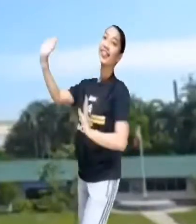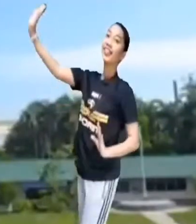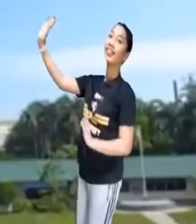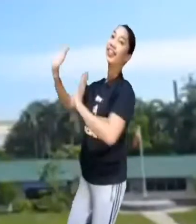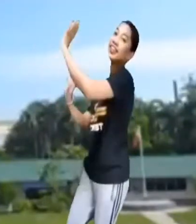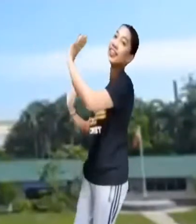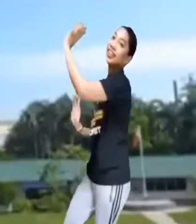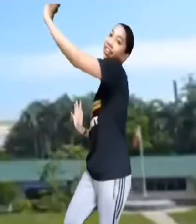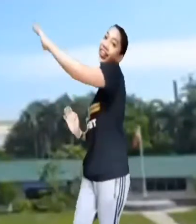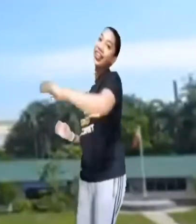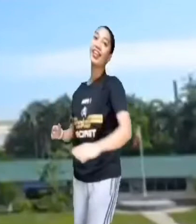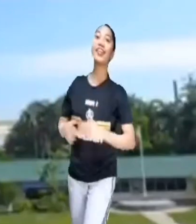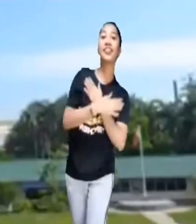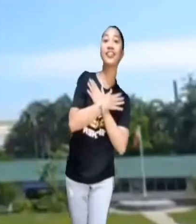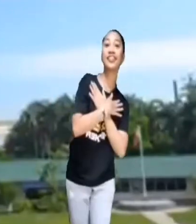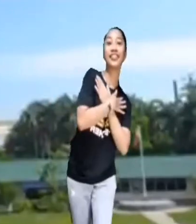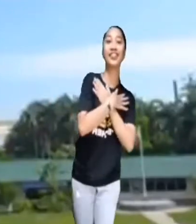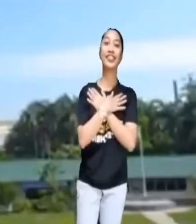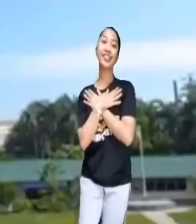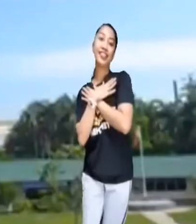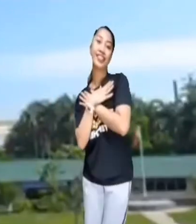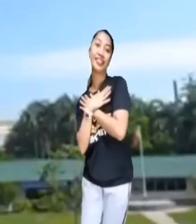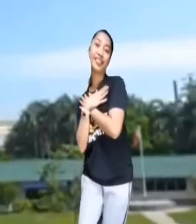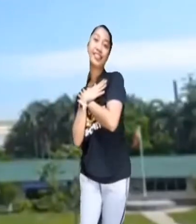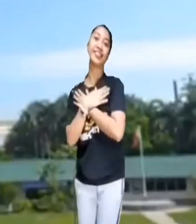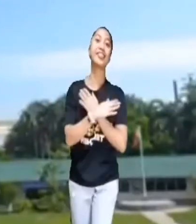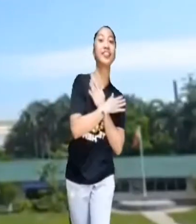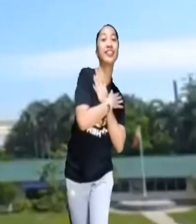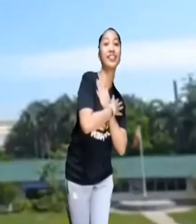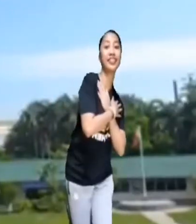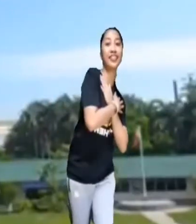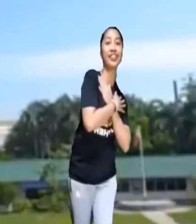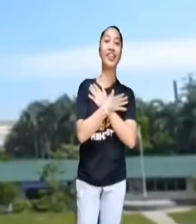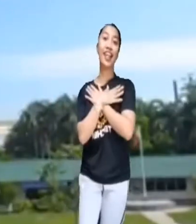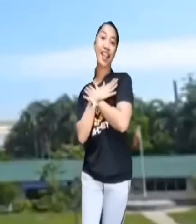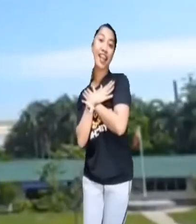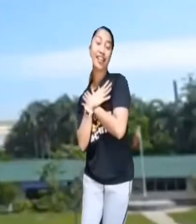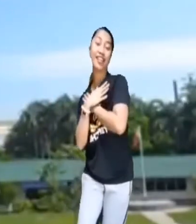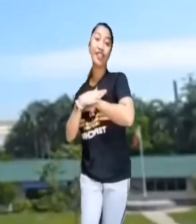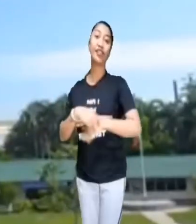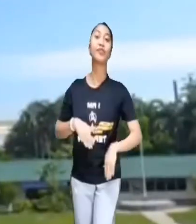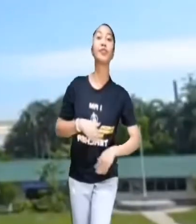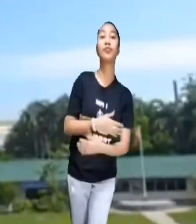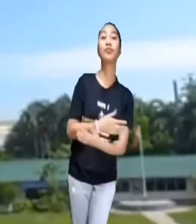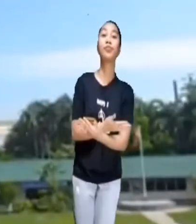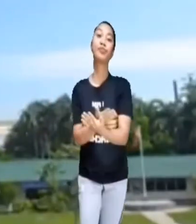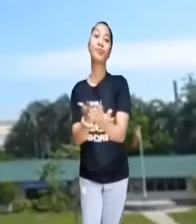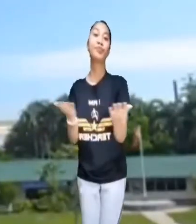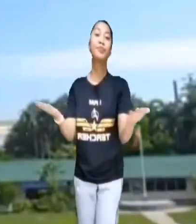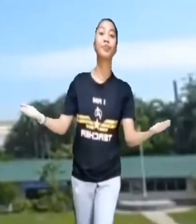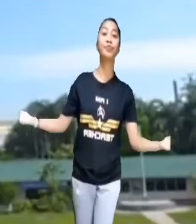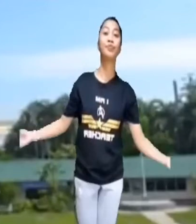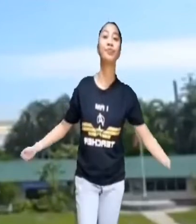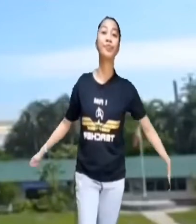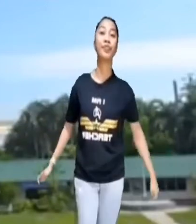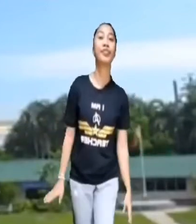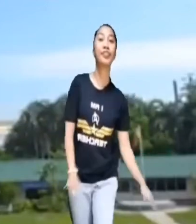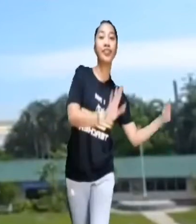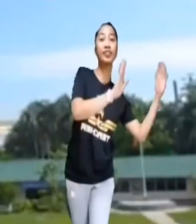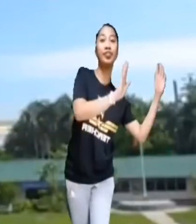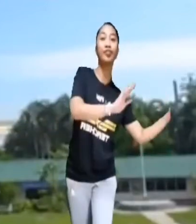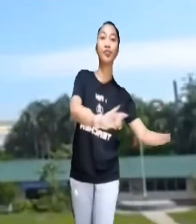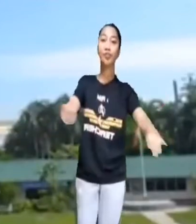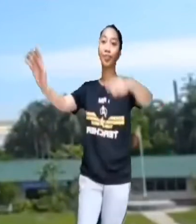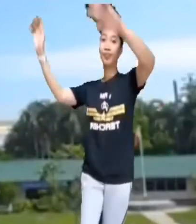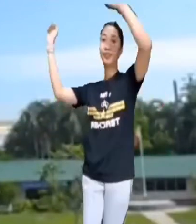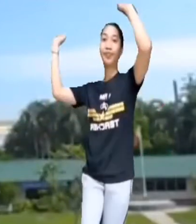he loves me. 'Cause he loves me. 'Cause